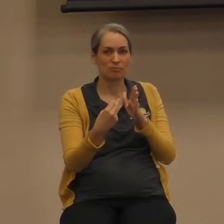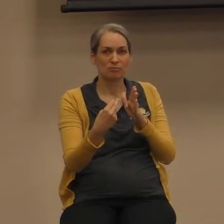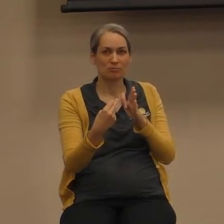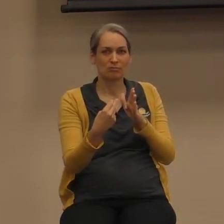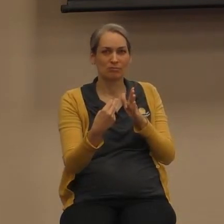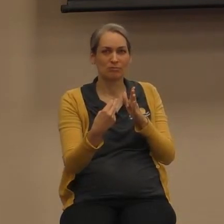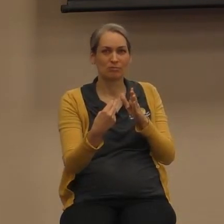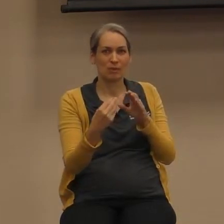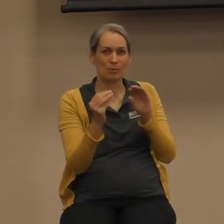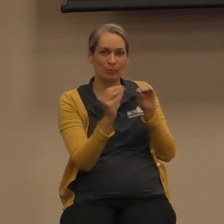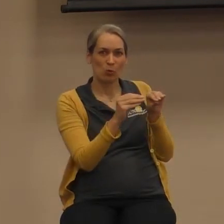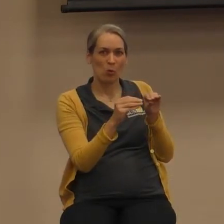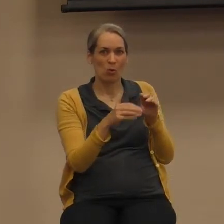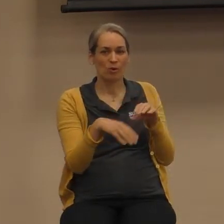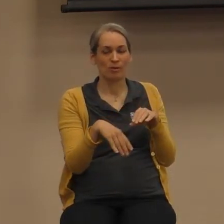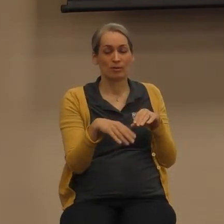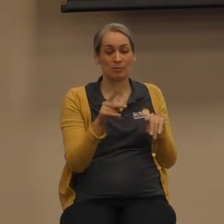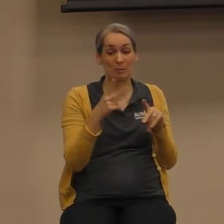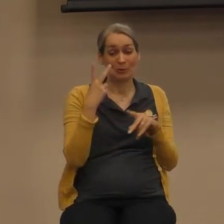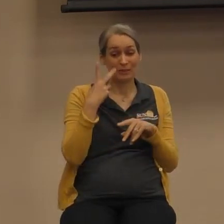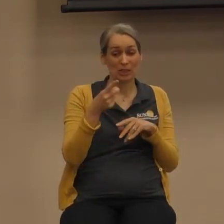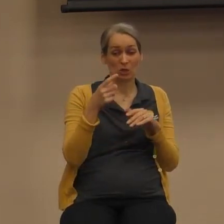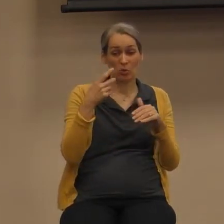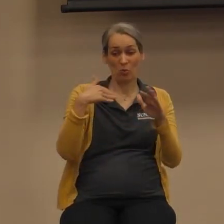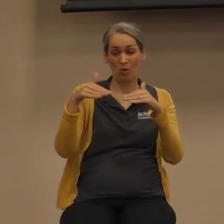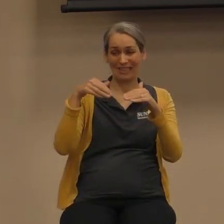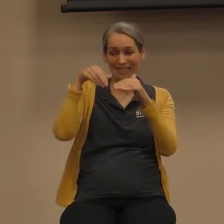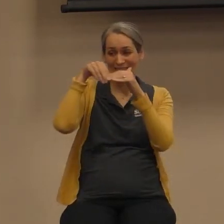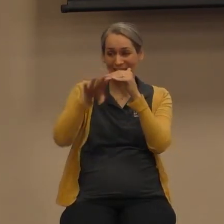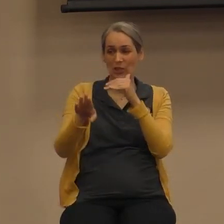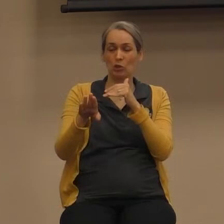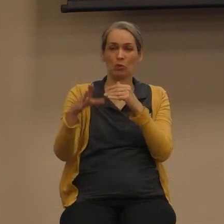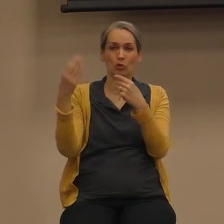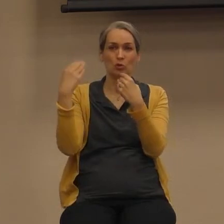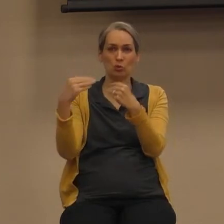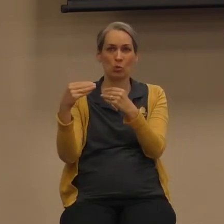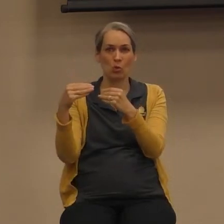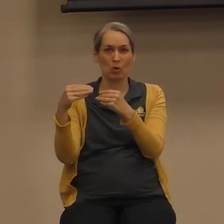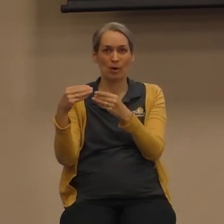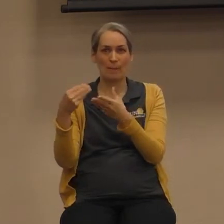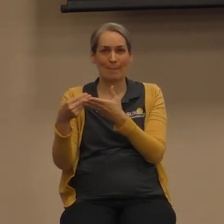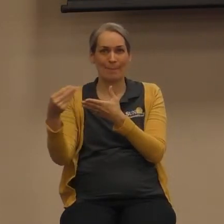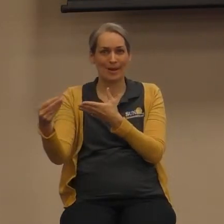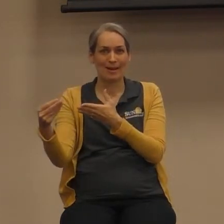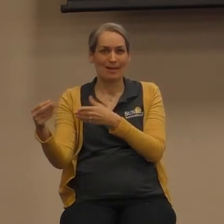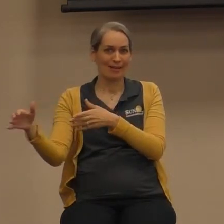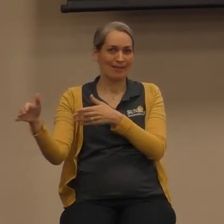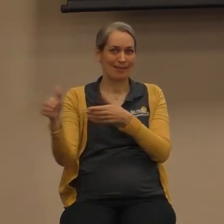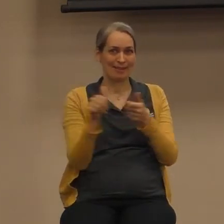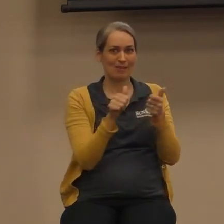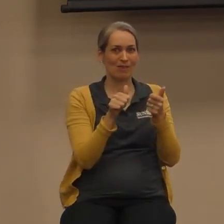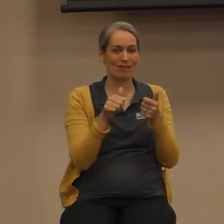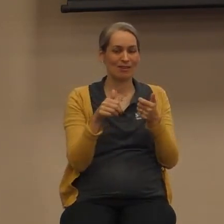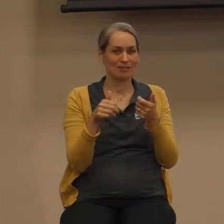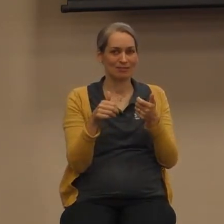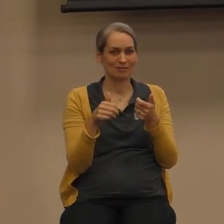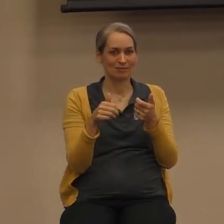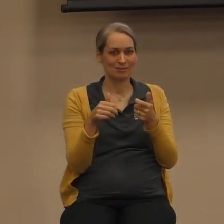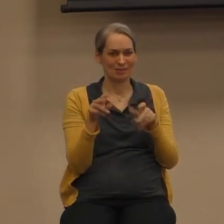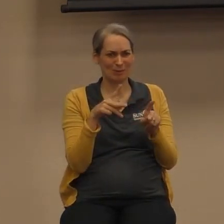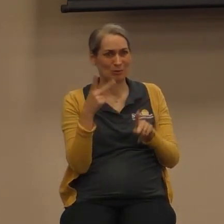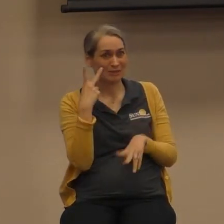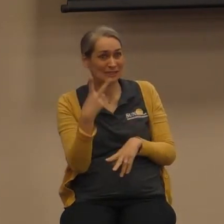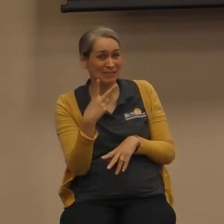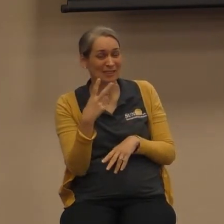there. You have to be seen walking into a liquor store or walking out of a grocery store or whatever if they sell liquor. If you are obviously any